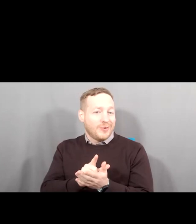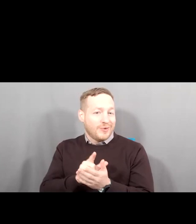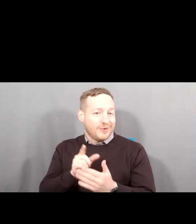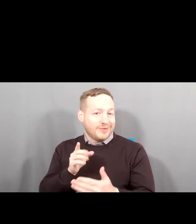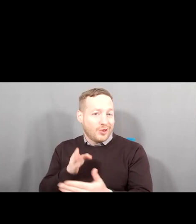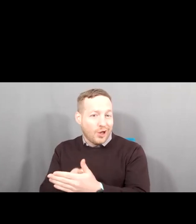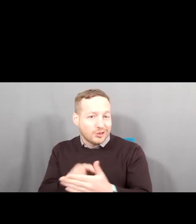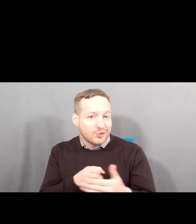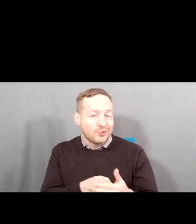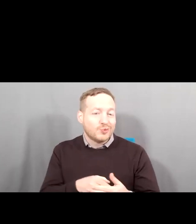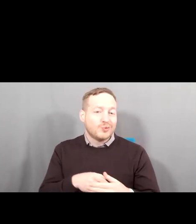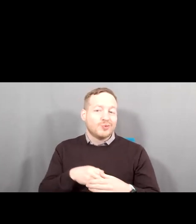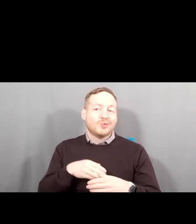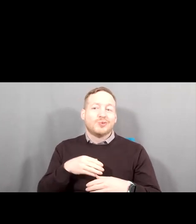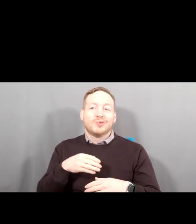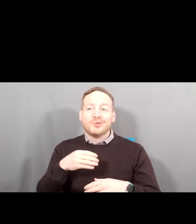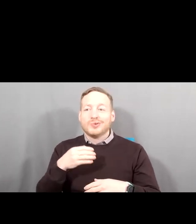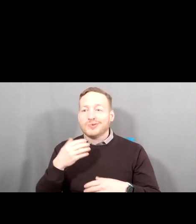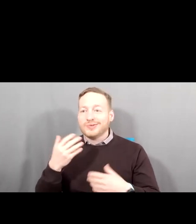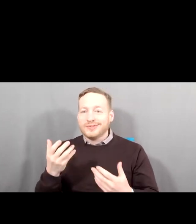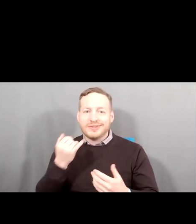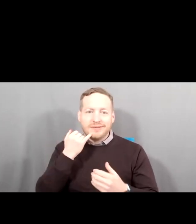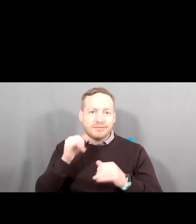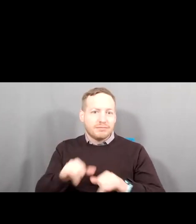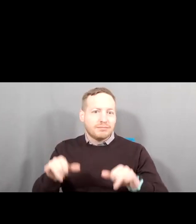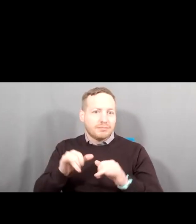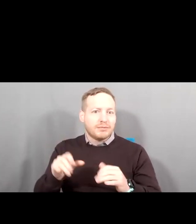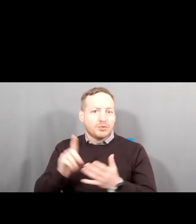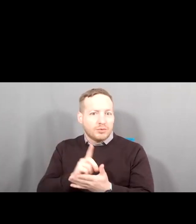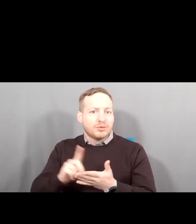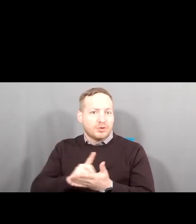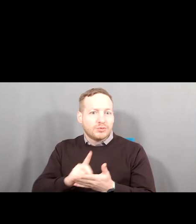can we oppose certain